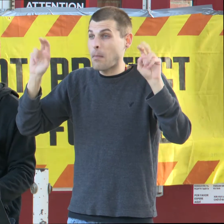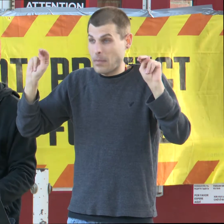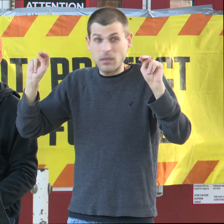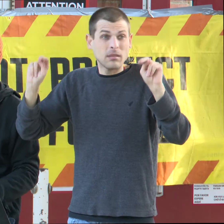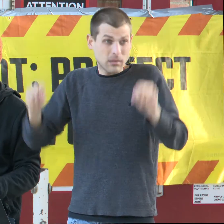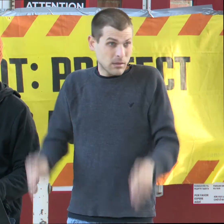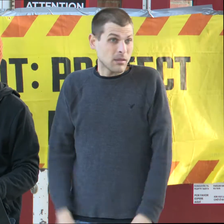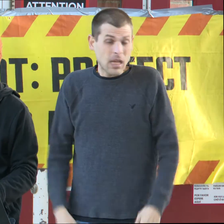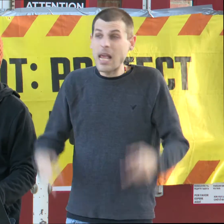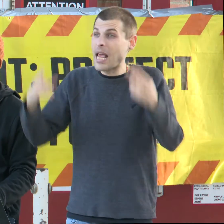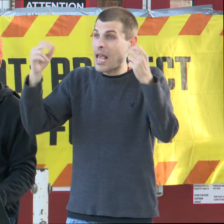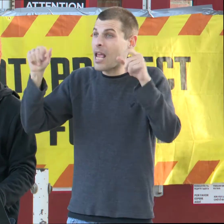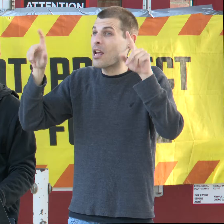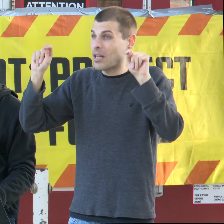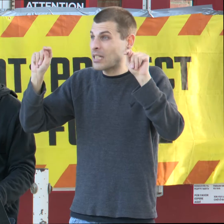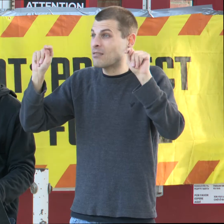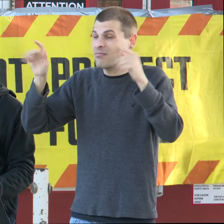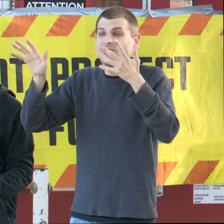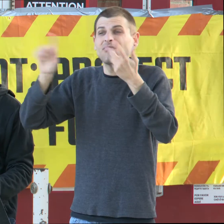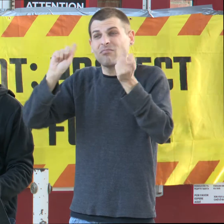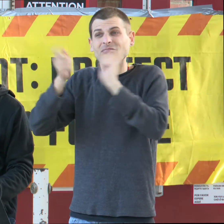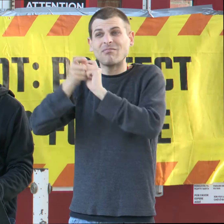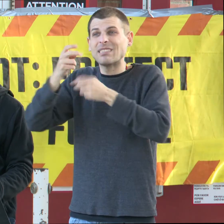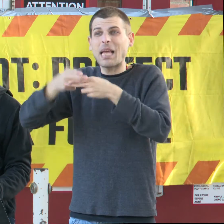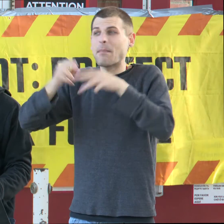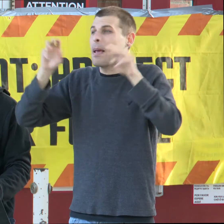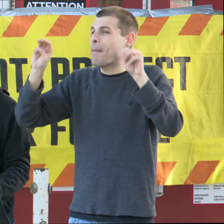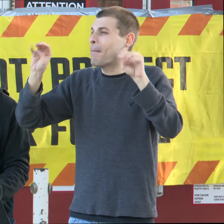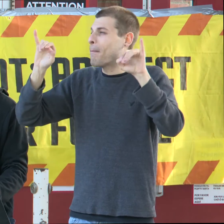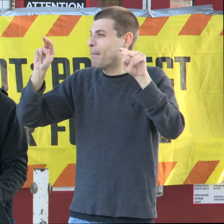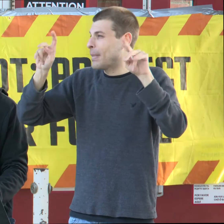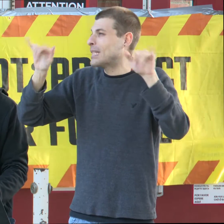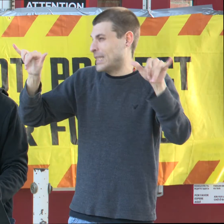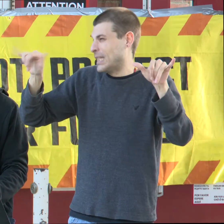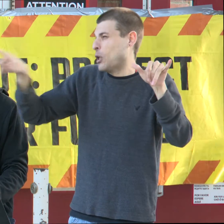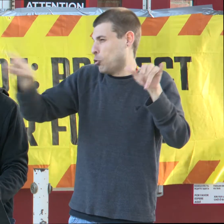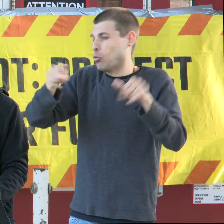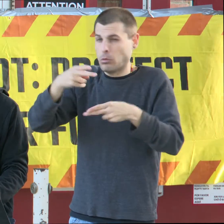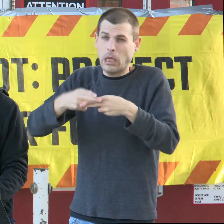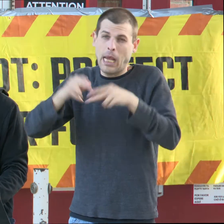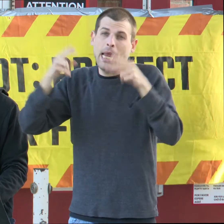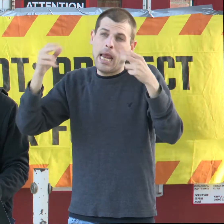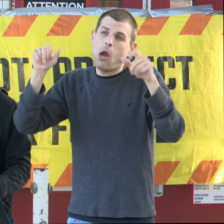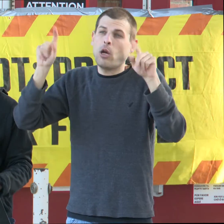Ross, also known as Minty. We know her as Harriet Tubman.